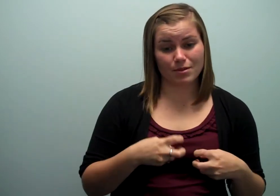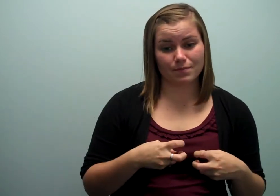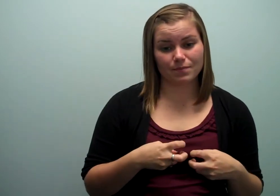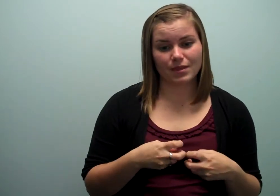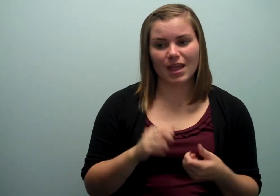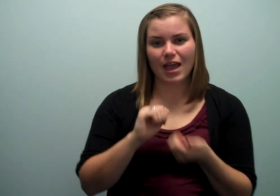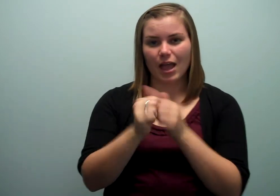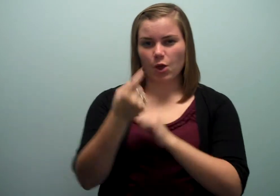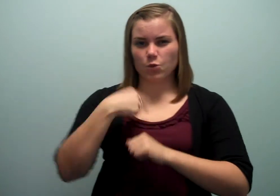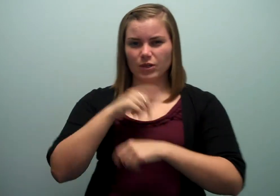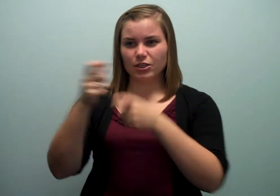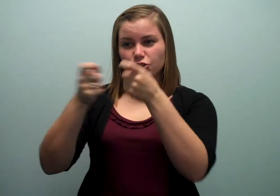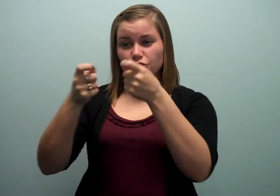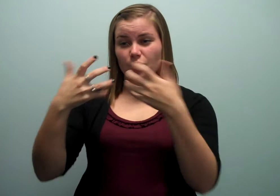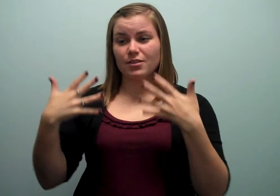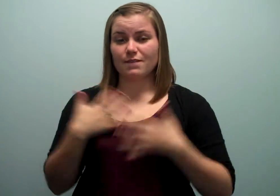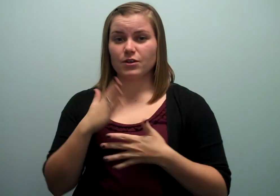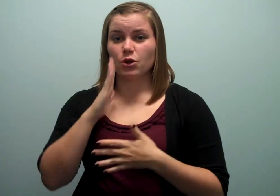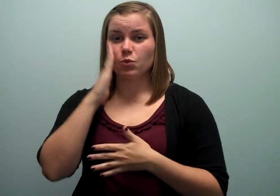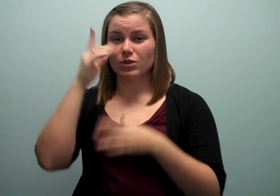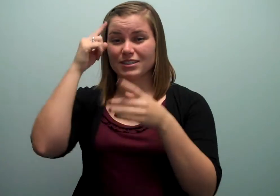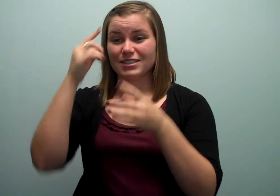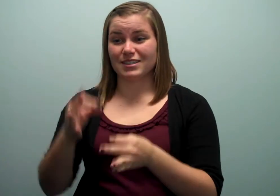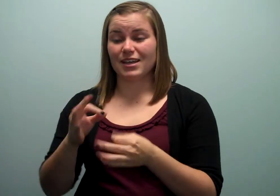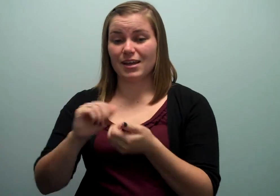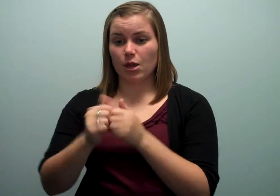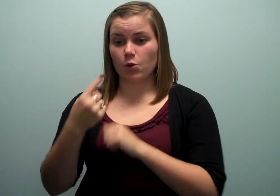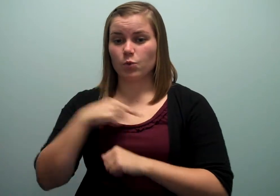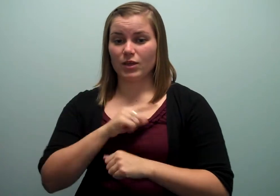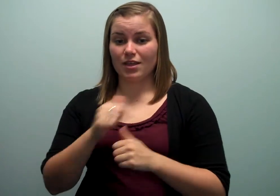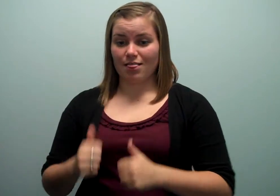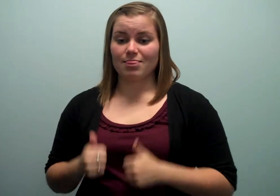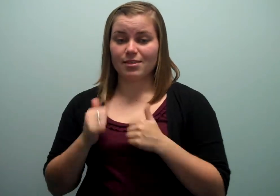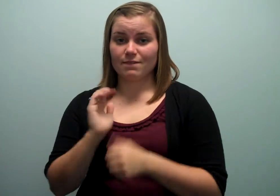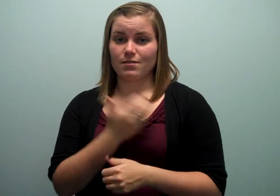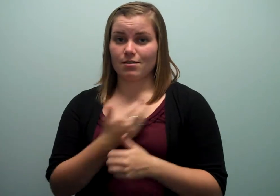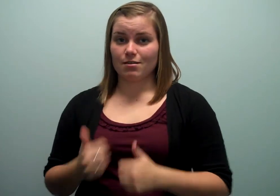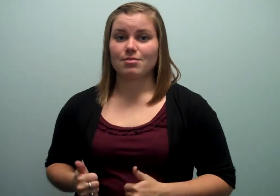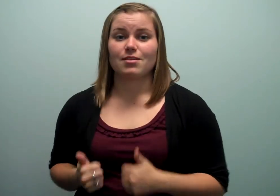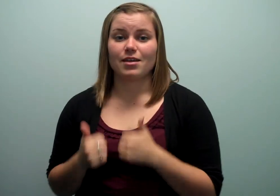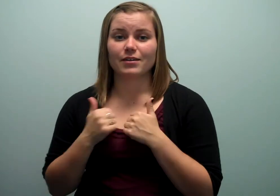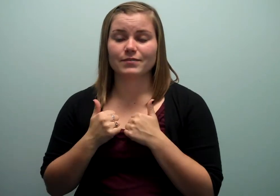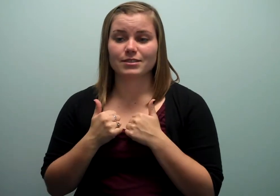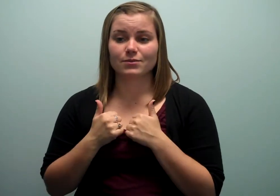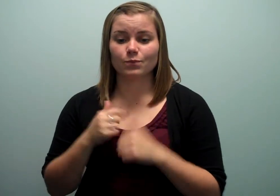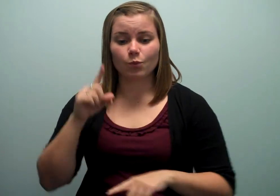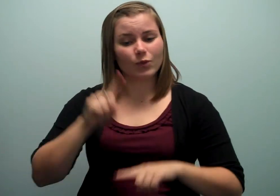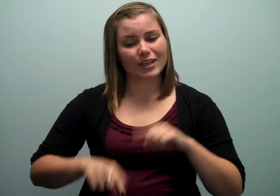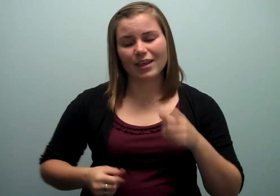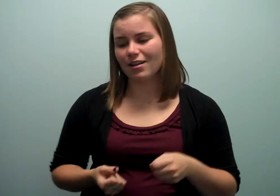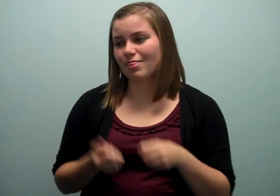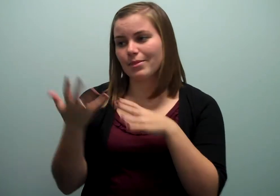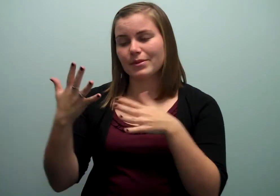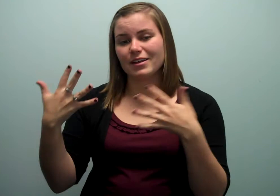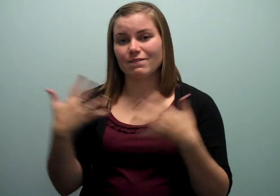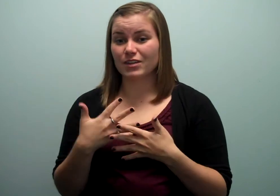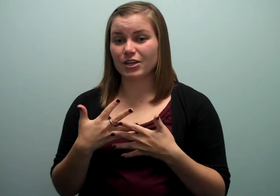with the fear is what determines how we live our lives. Although we can't eliminate fear, we can view it